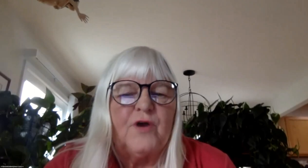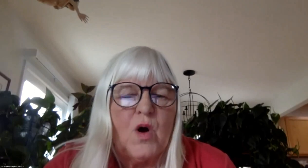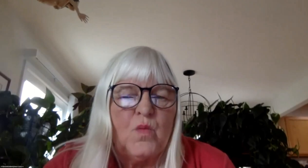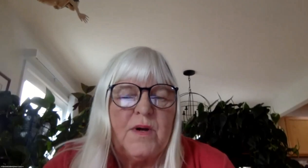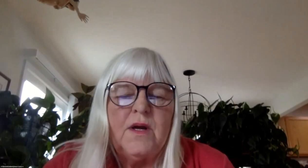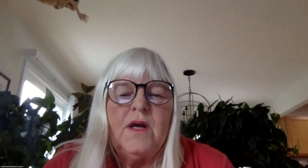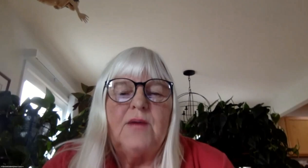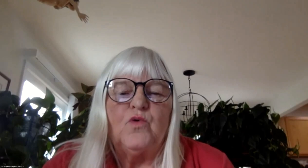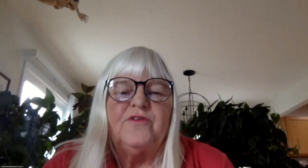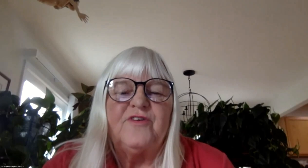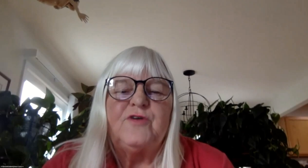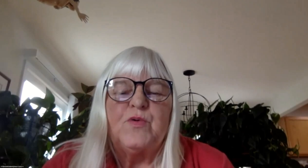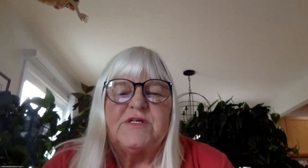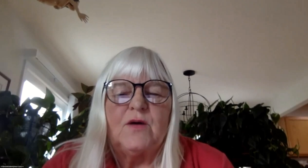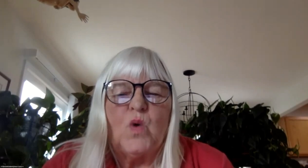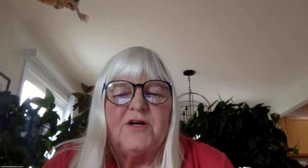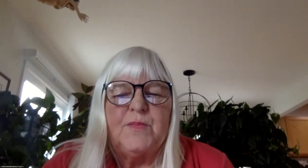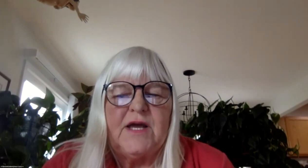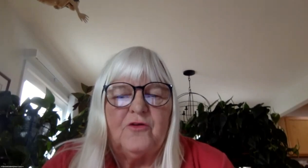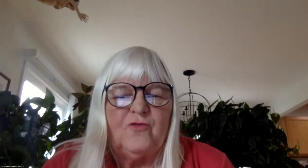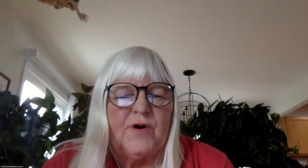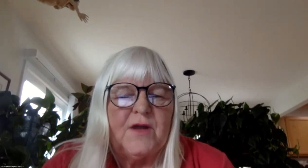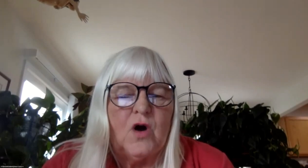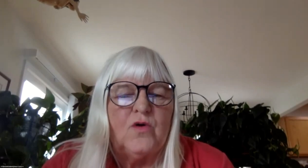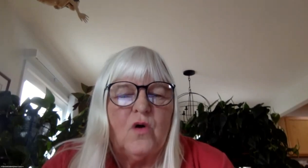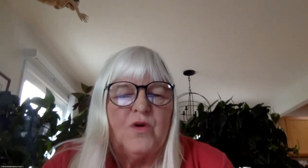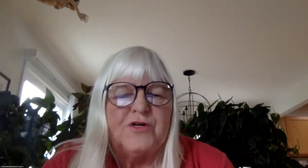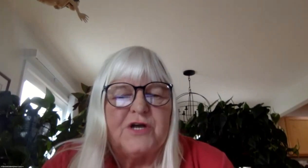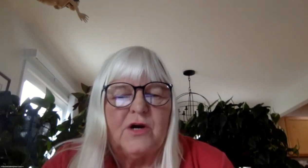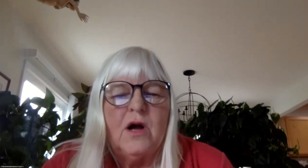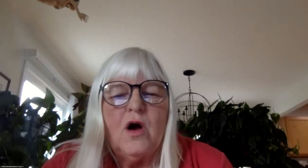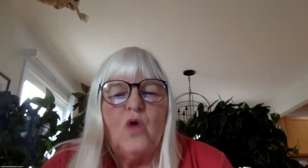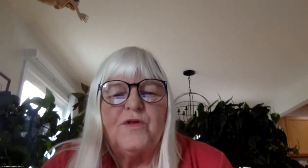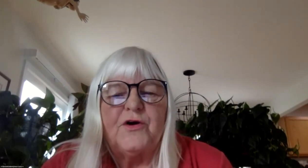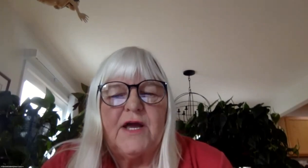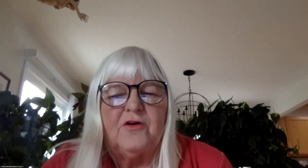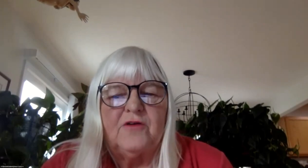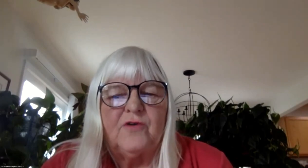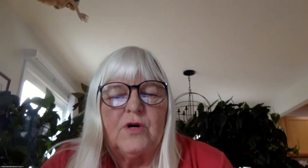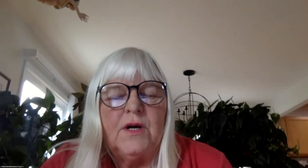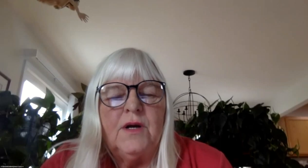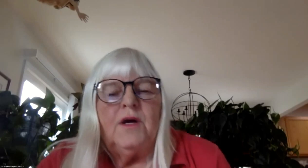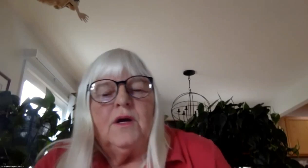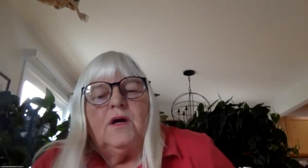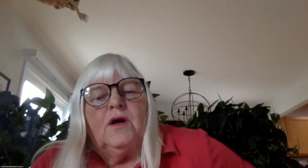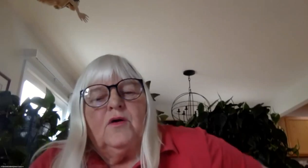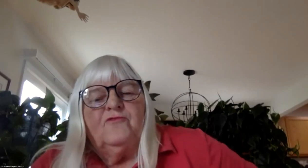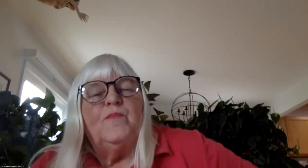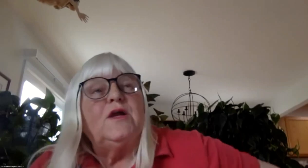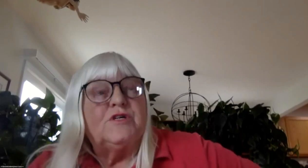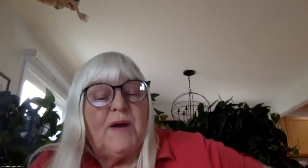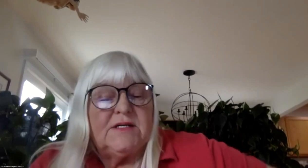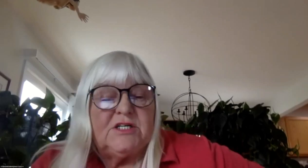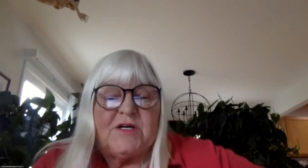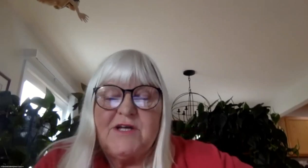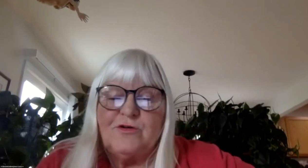cared for at home, and more than 50% wanted to be cared for in their own home or to share a home with their caregiver. For